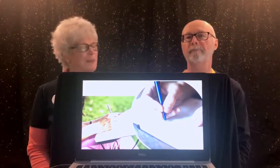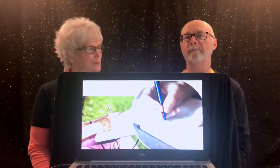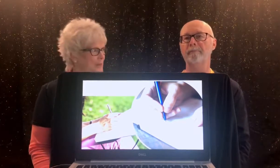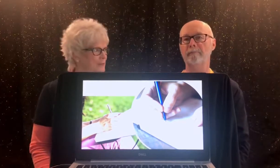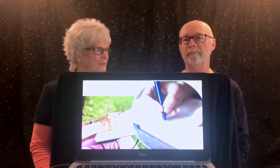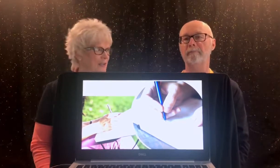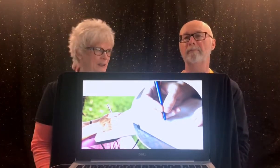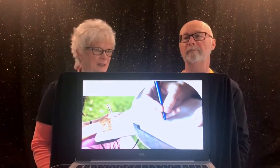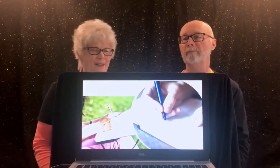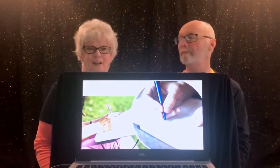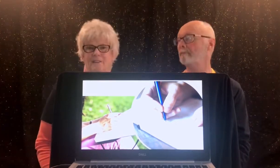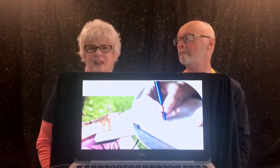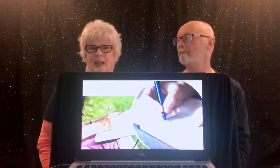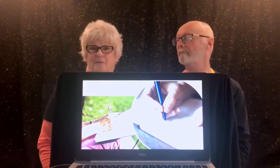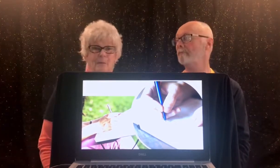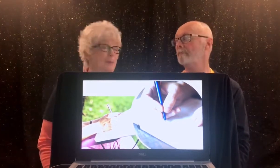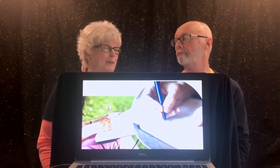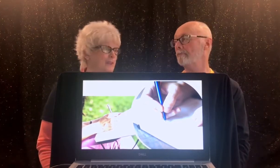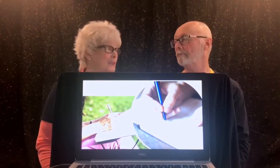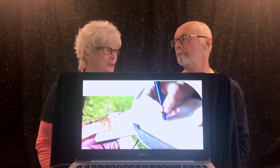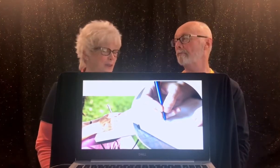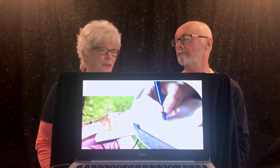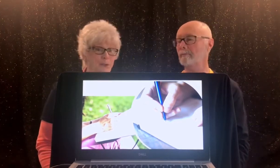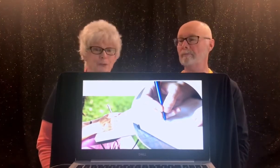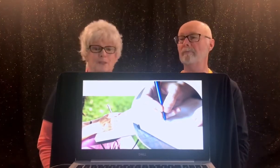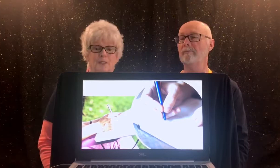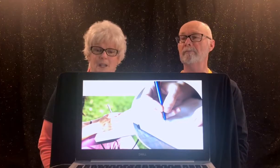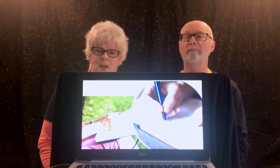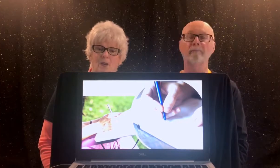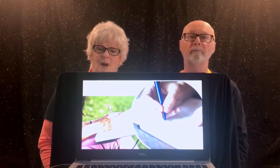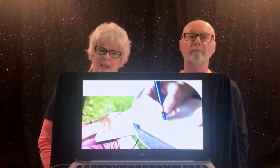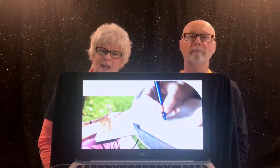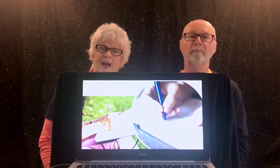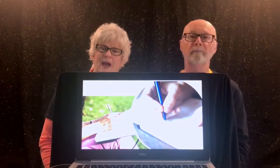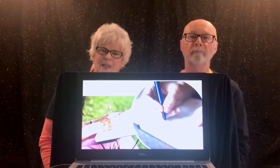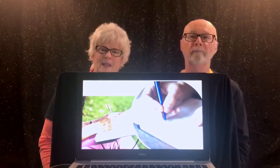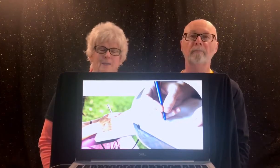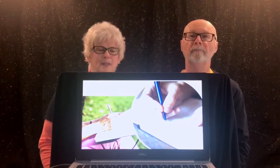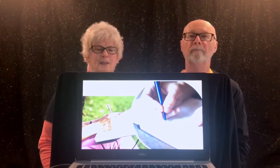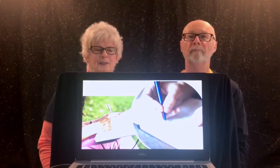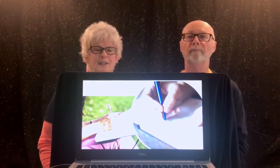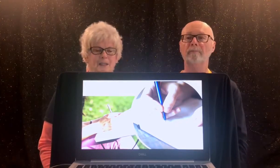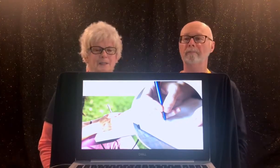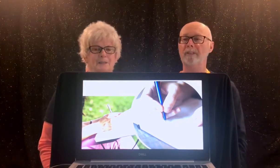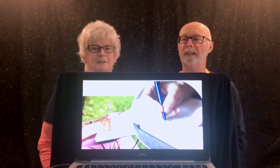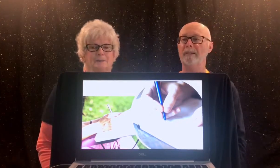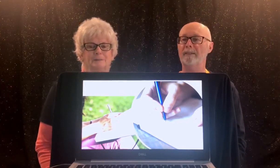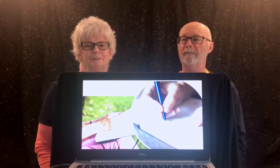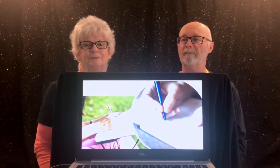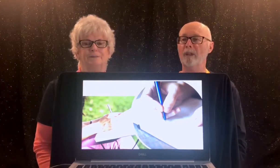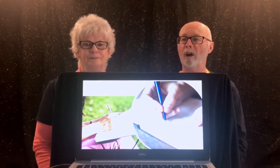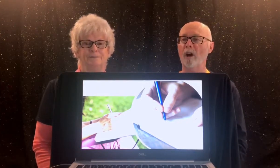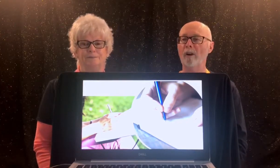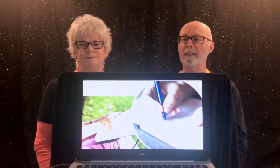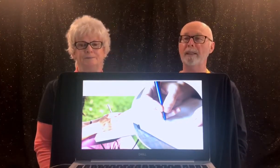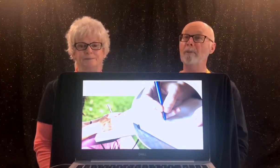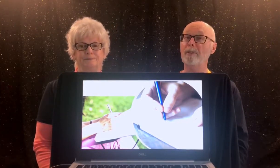the benefit of that. Maybe a year down the road say, oh, I am healing. Yes. All right, number